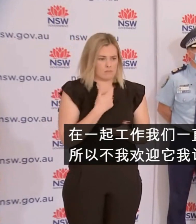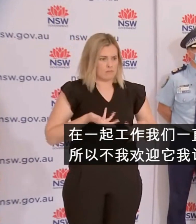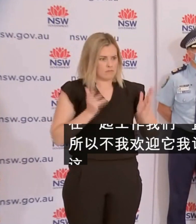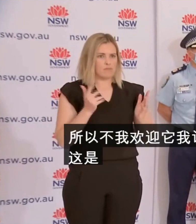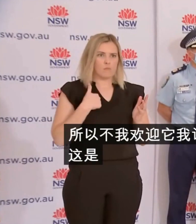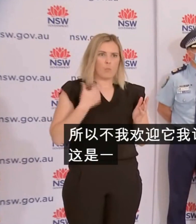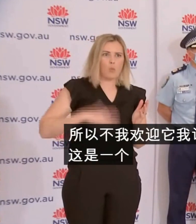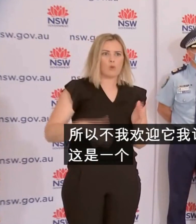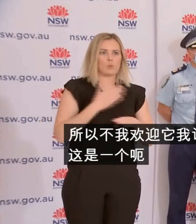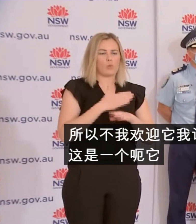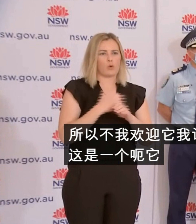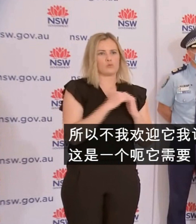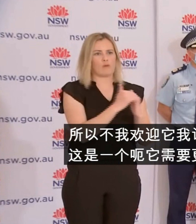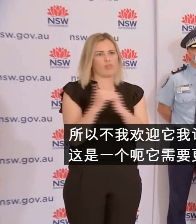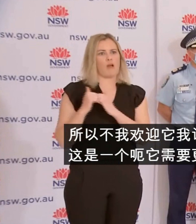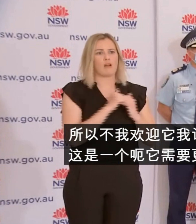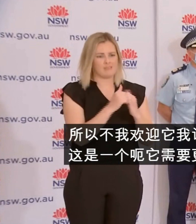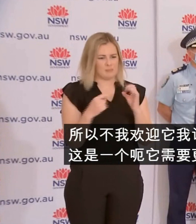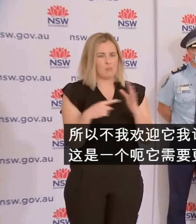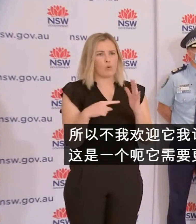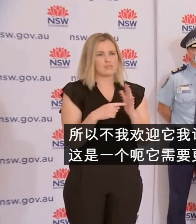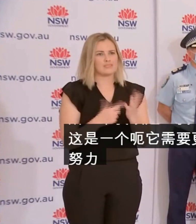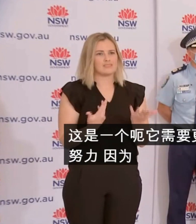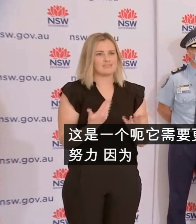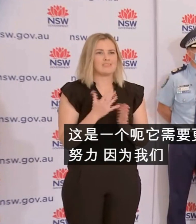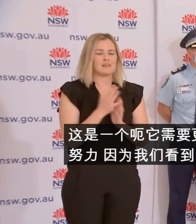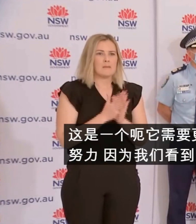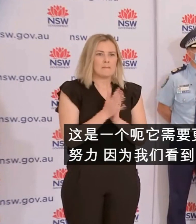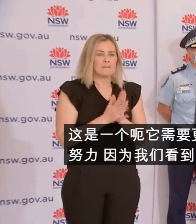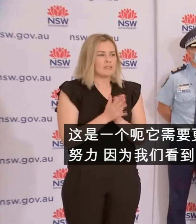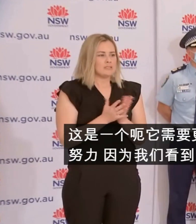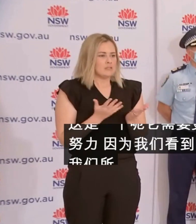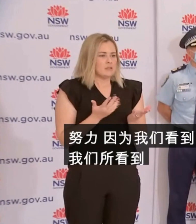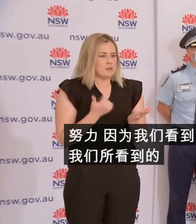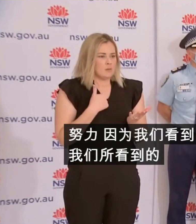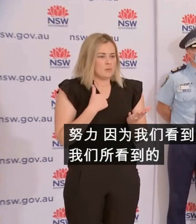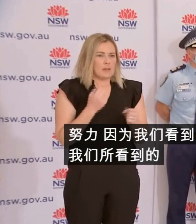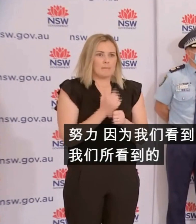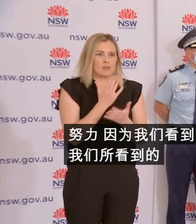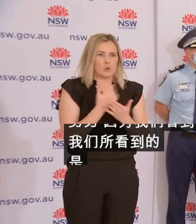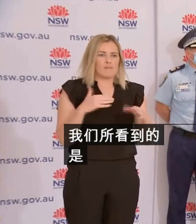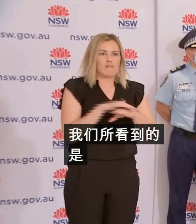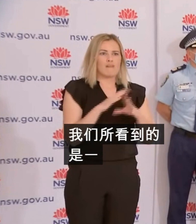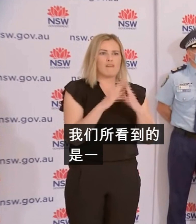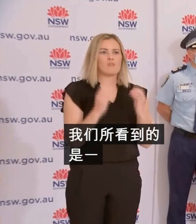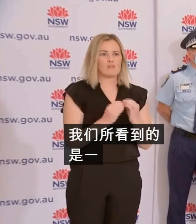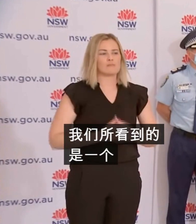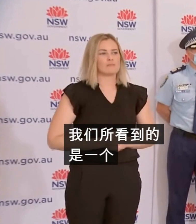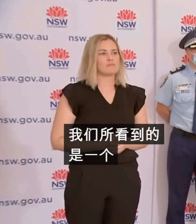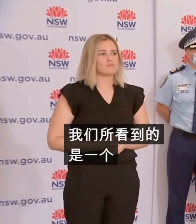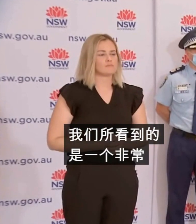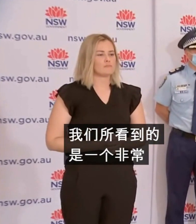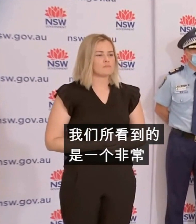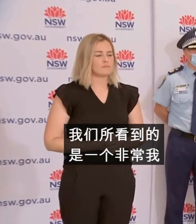that it's a bit more energy and effort in, because what we are seeing is a very, I